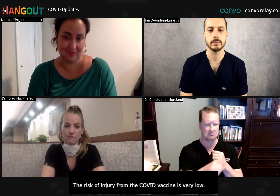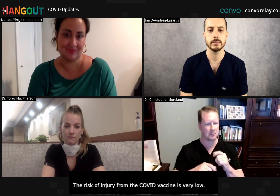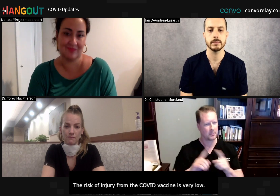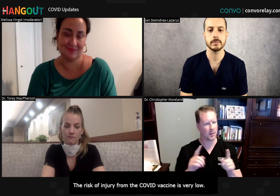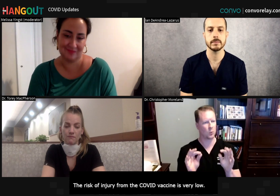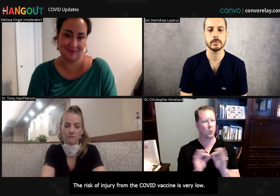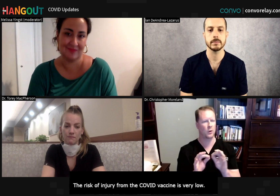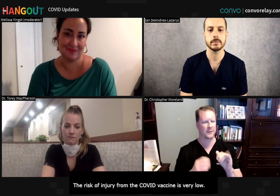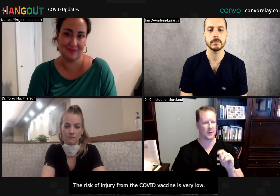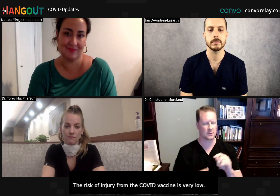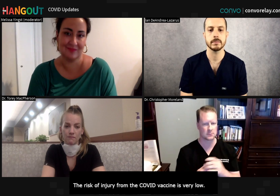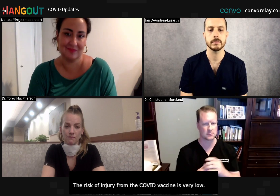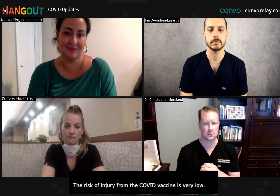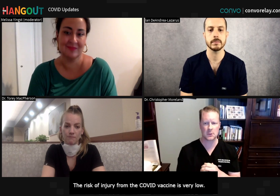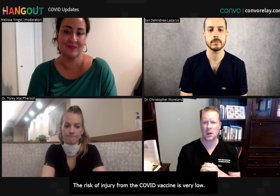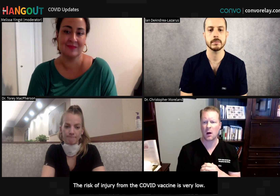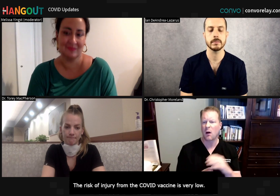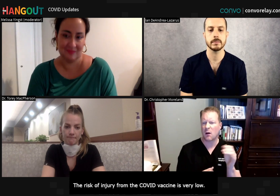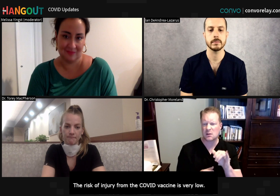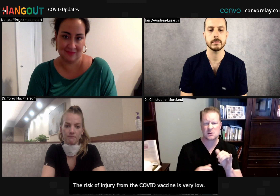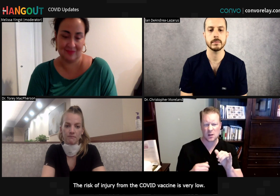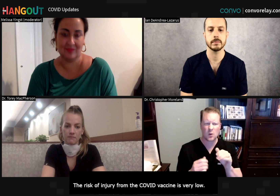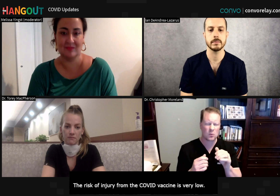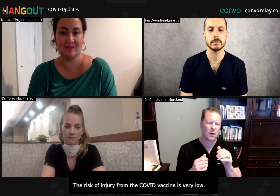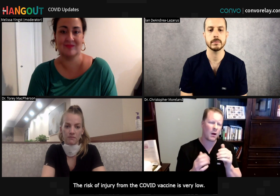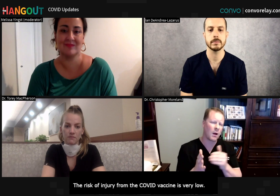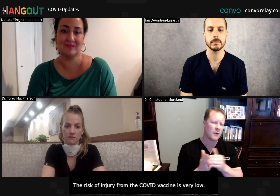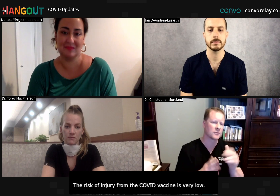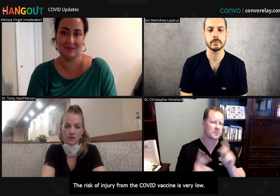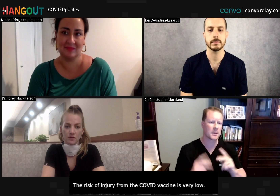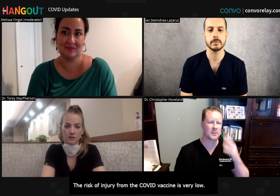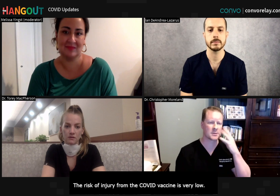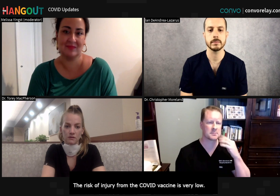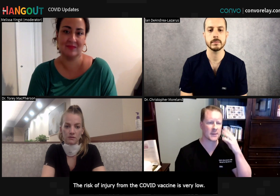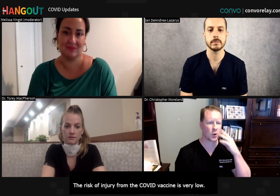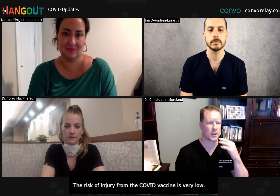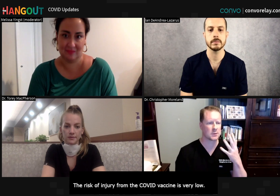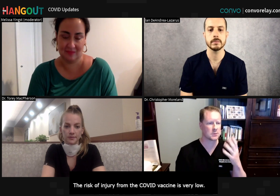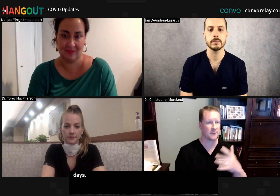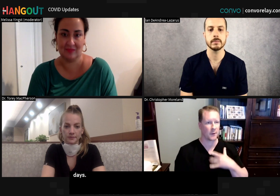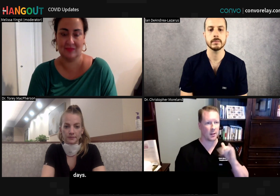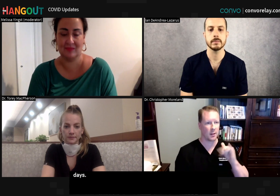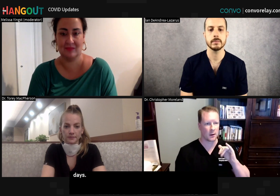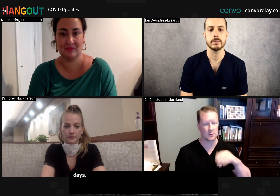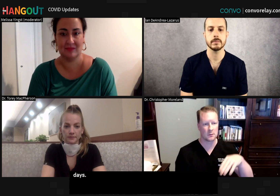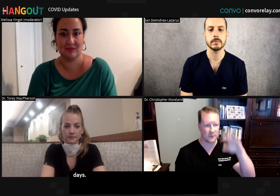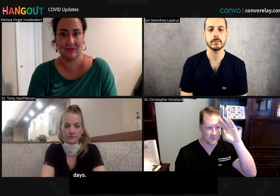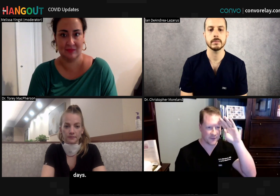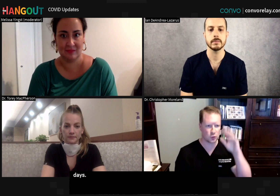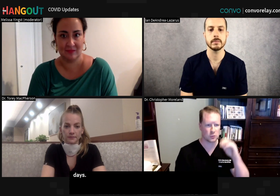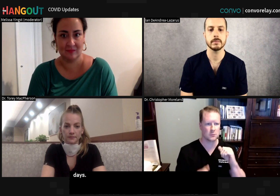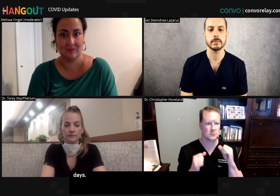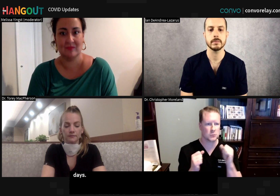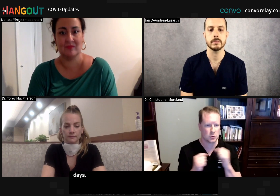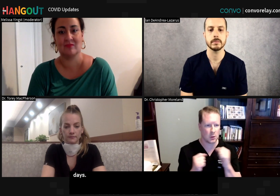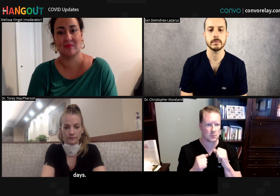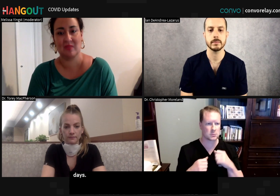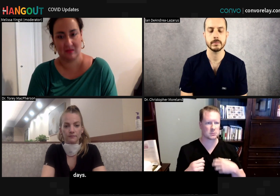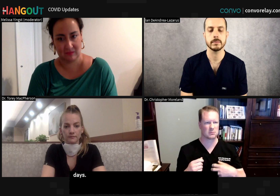second shot, I was sore for a couple of days, but it was certainly worth it. And often people do experience feeling a little bit of a fever